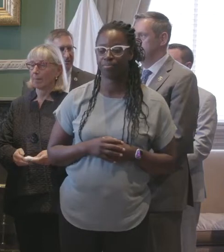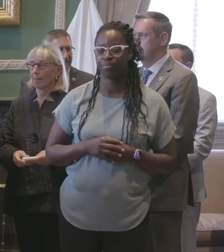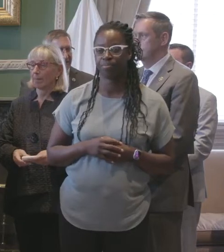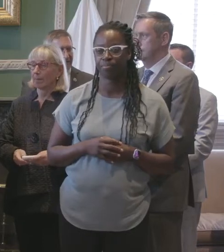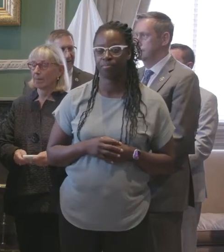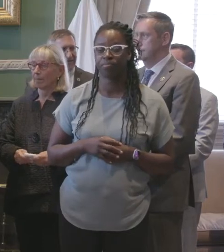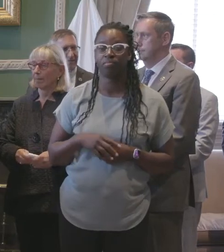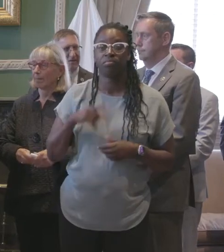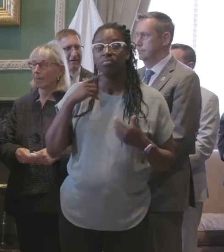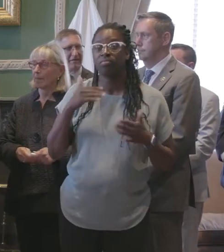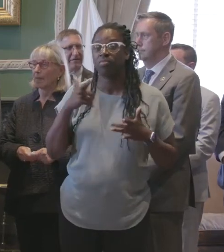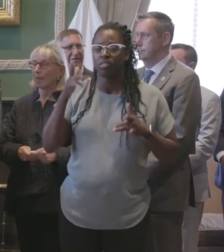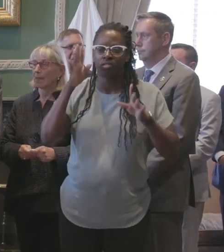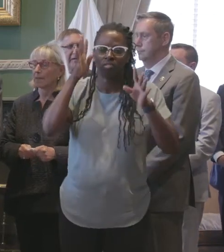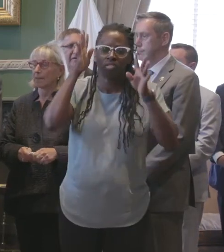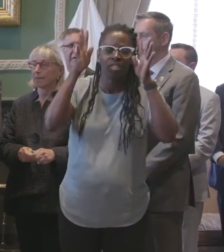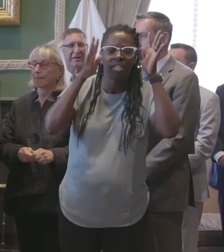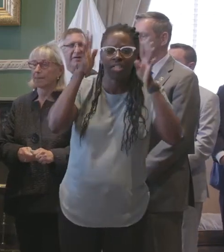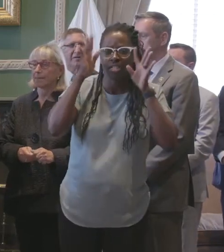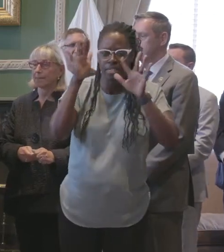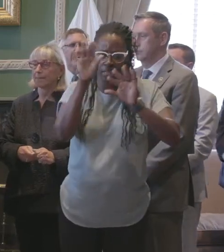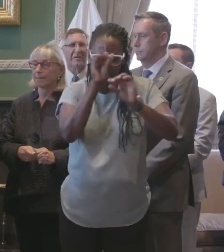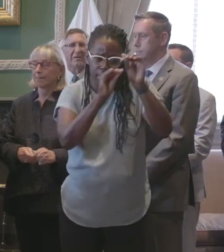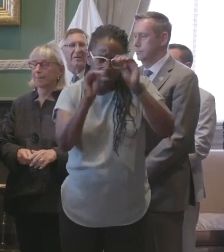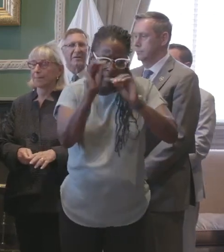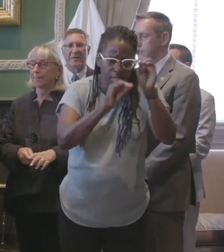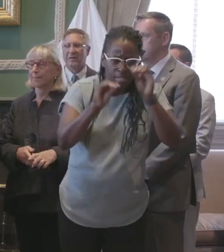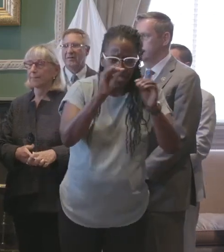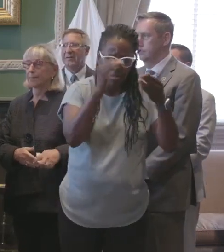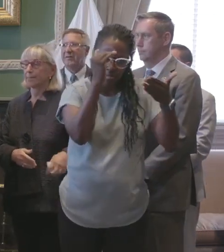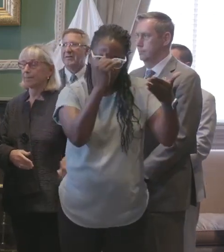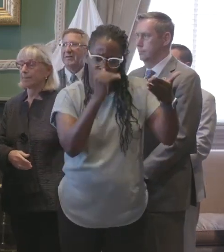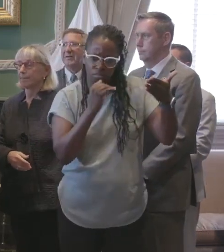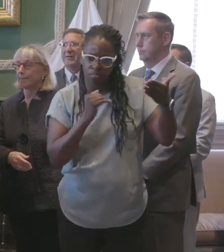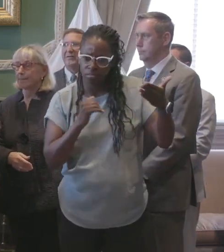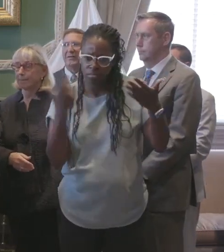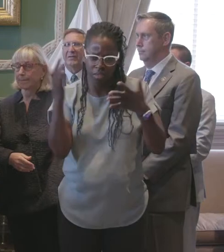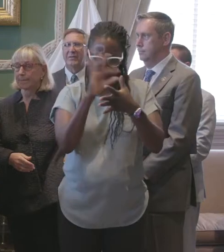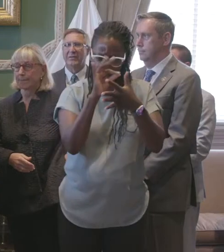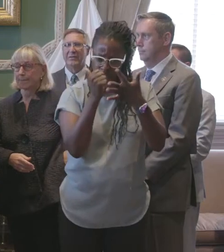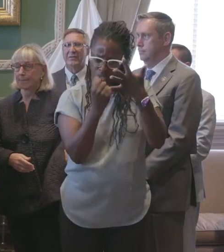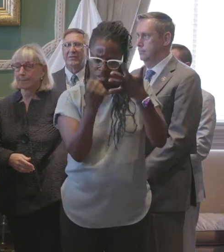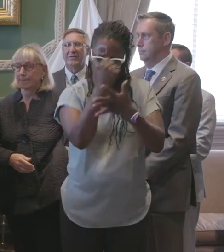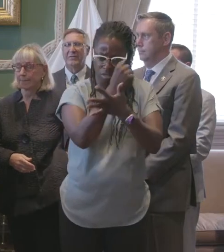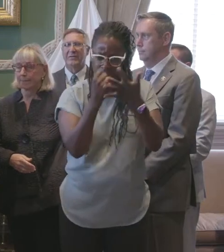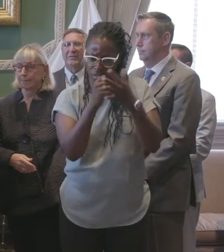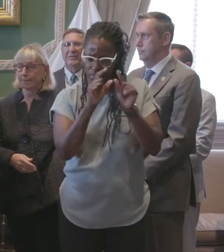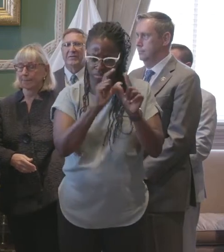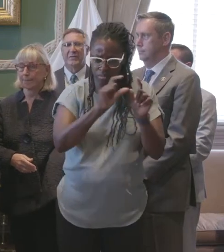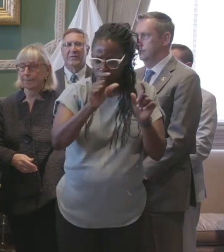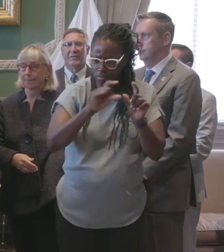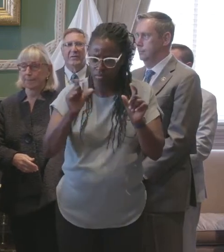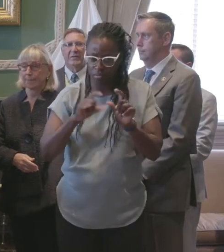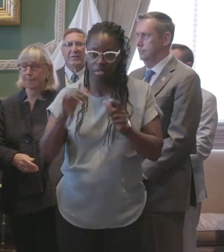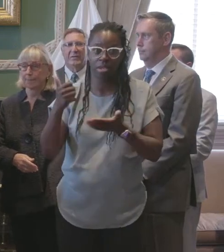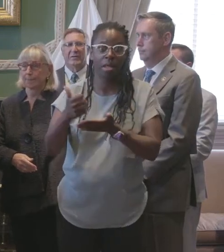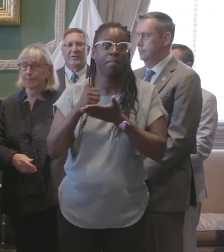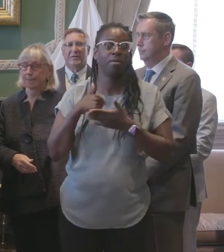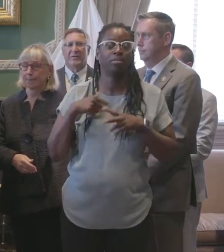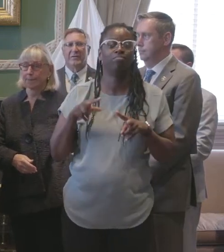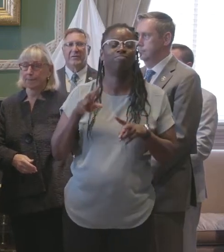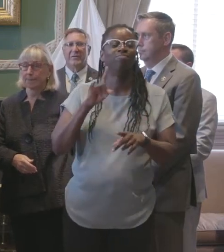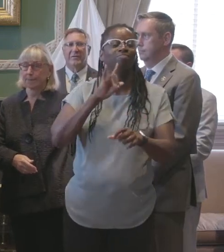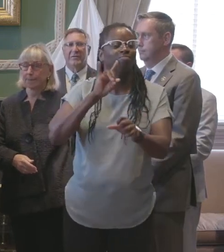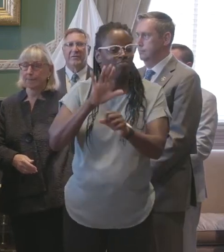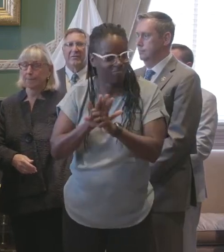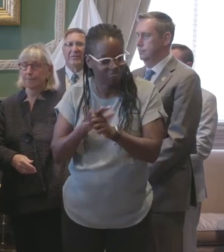the alternatives that you've provided in this budget to help us keep our commitment of funding programs